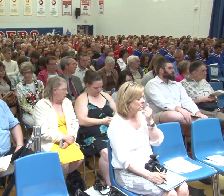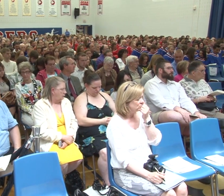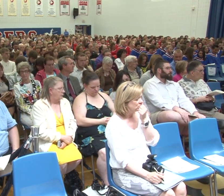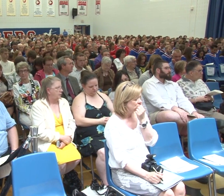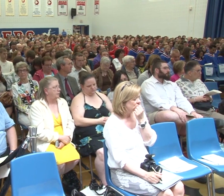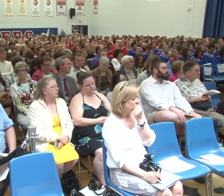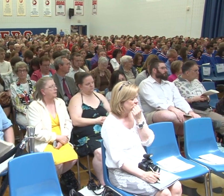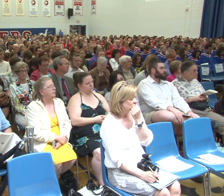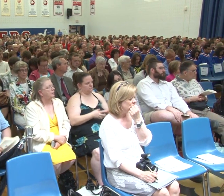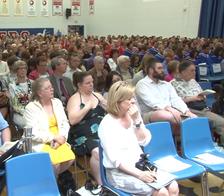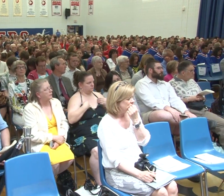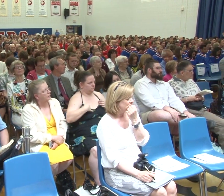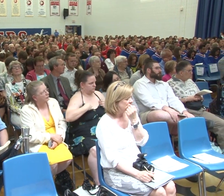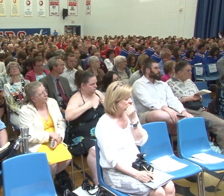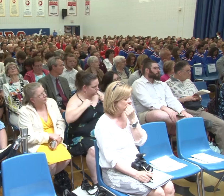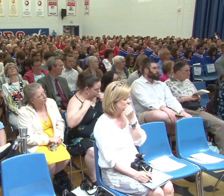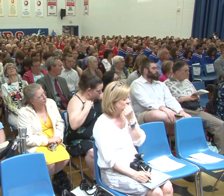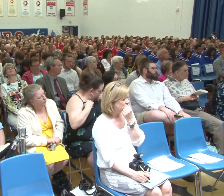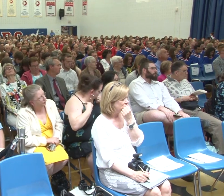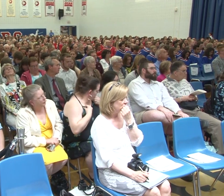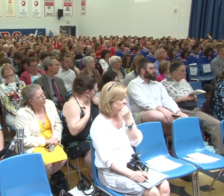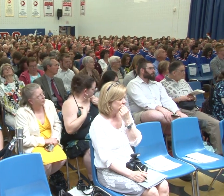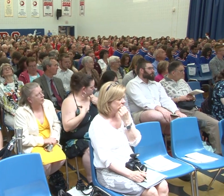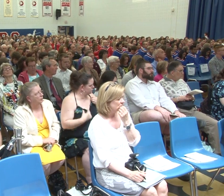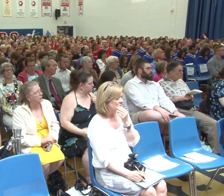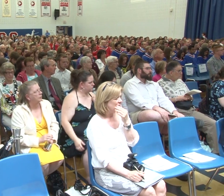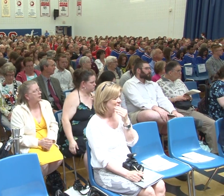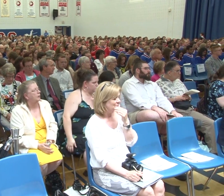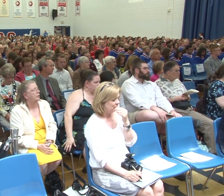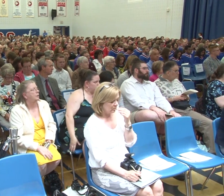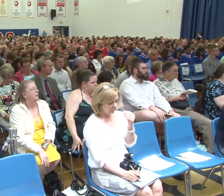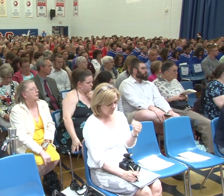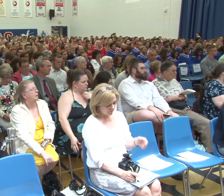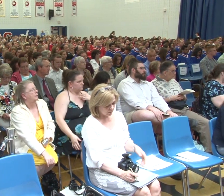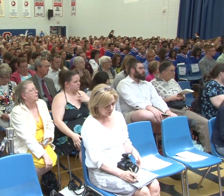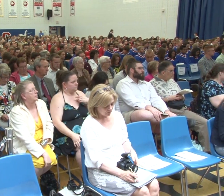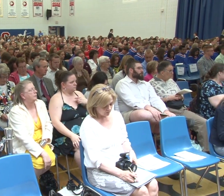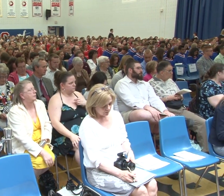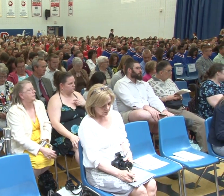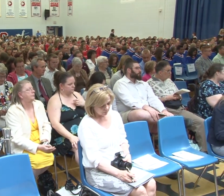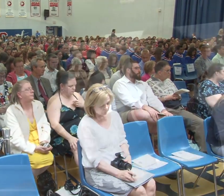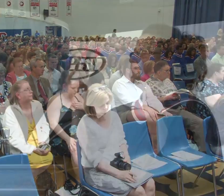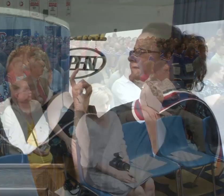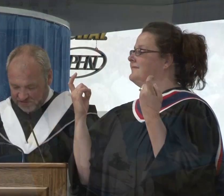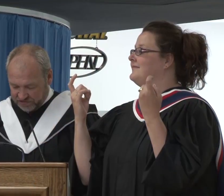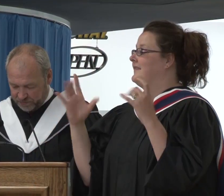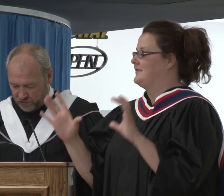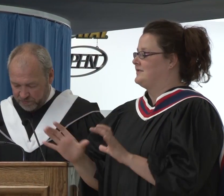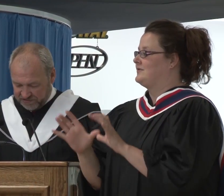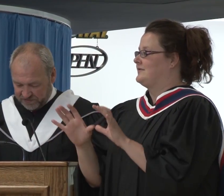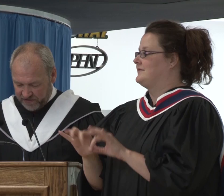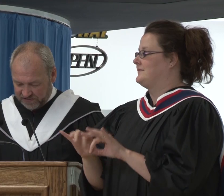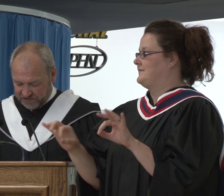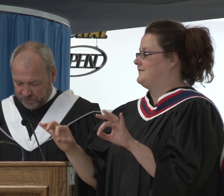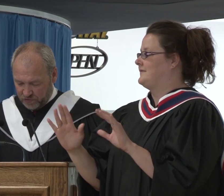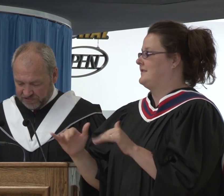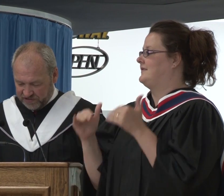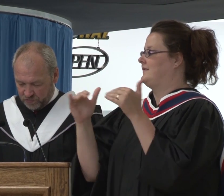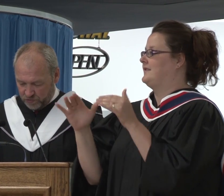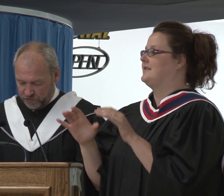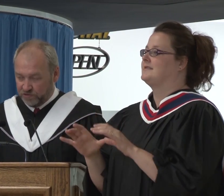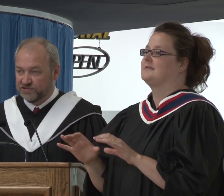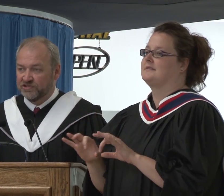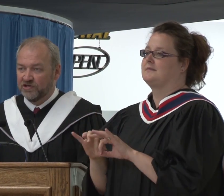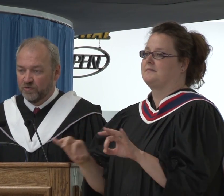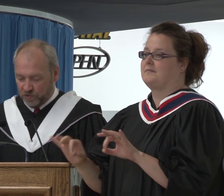And ladies and gentlemen, we have now come to the formal part of our ceremony, where the certificates, diplomas, advanced diplomas,